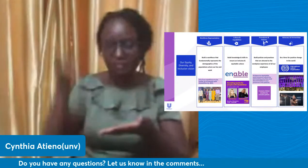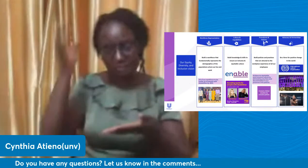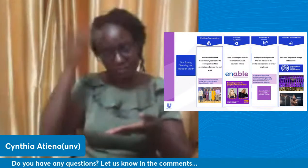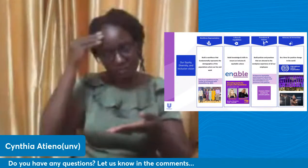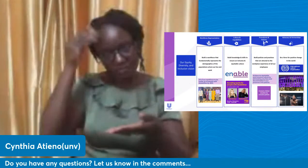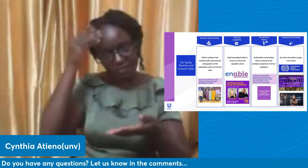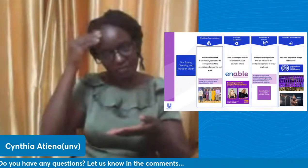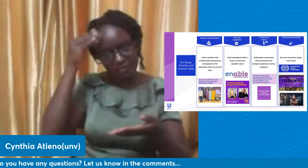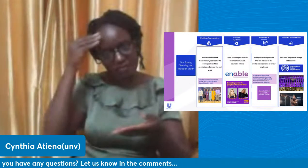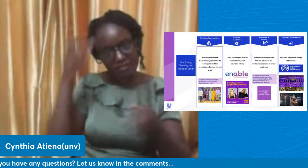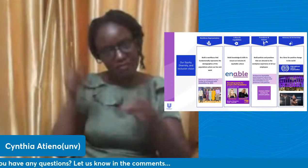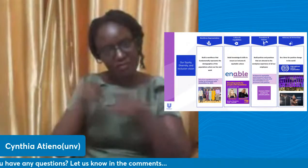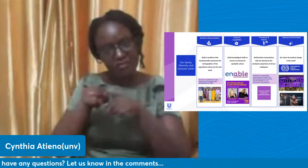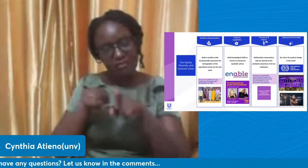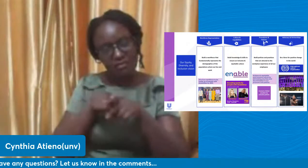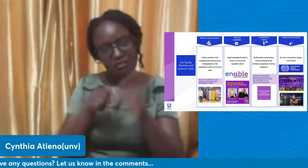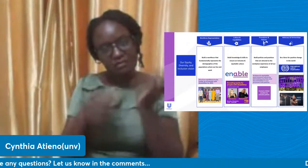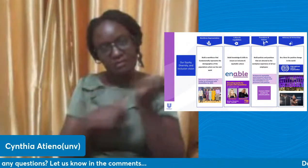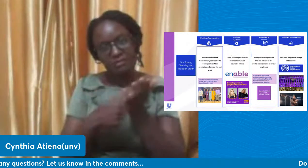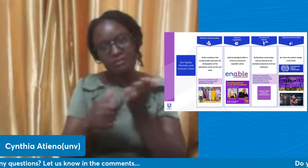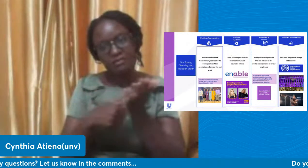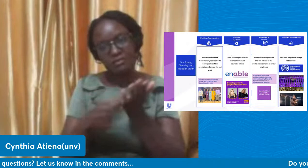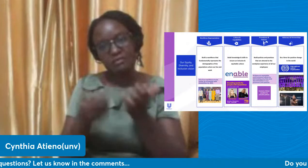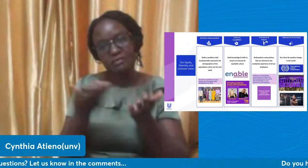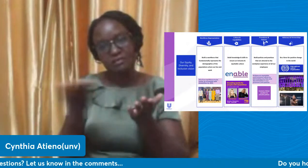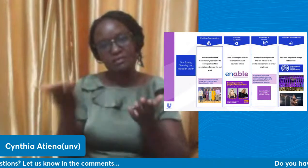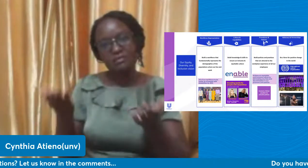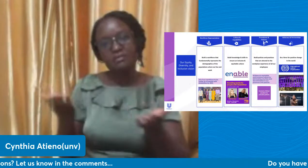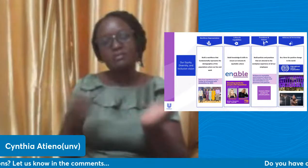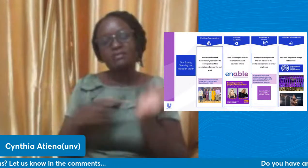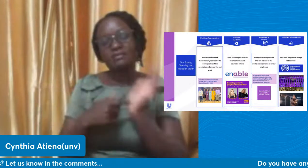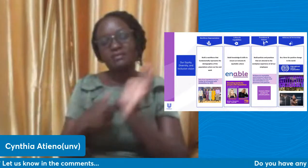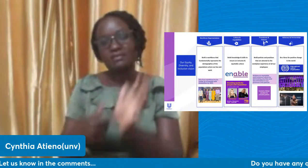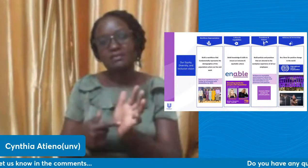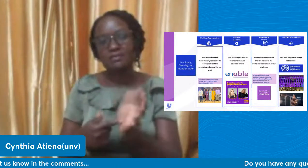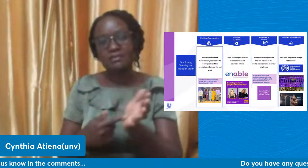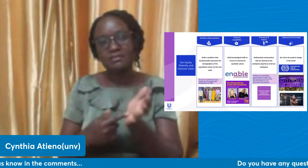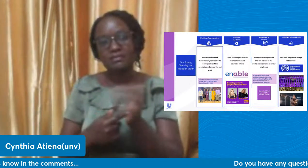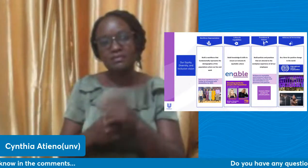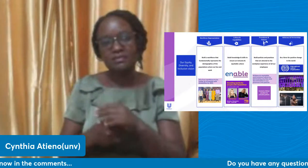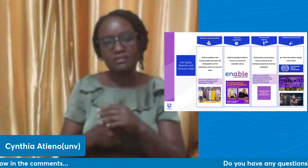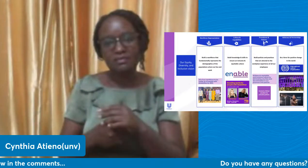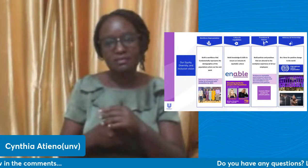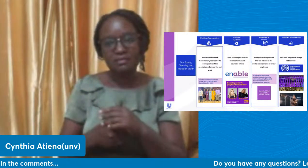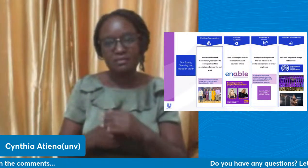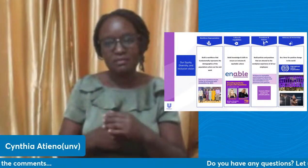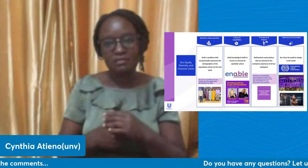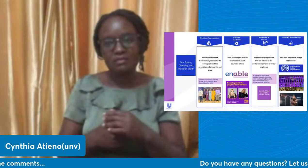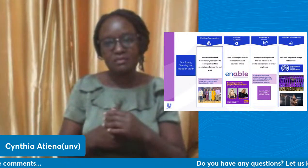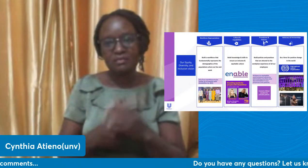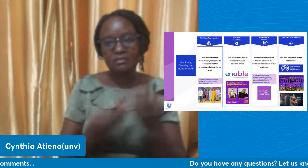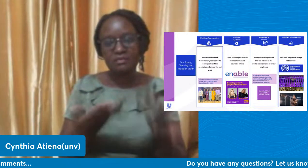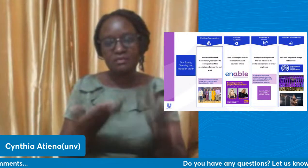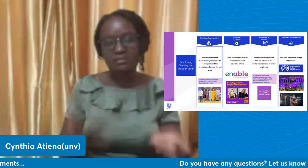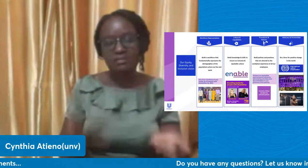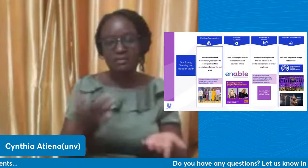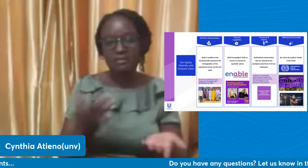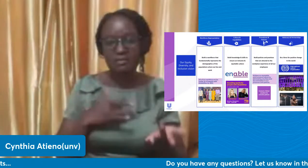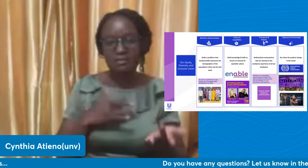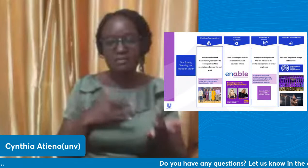inclusive culture. So an example is the Enable Network, which is a